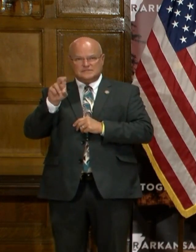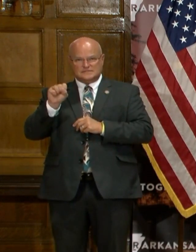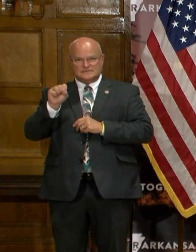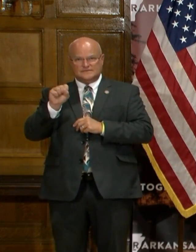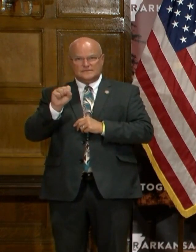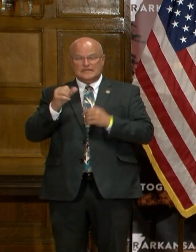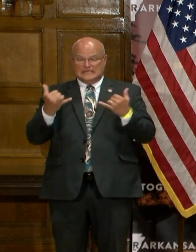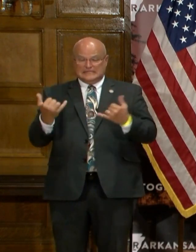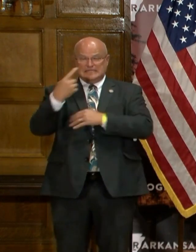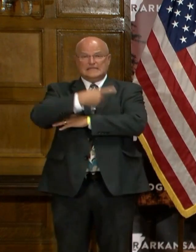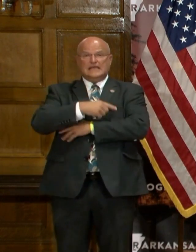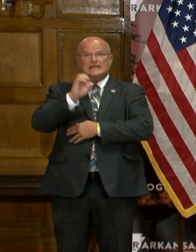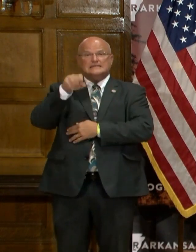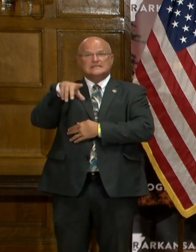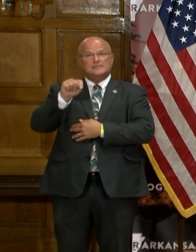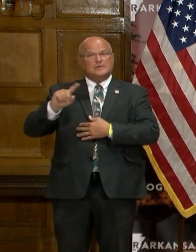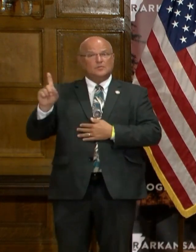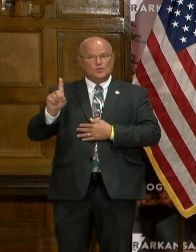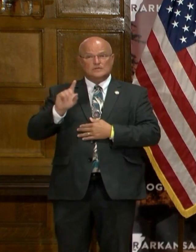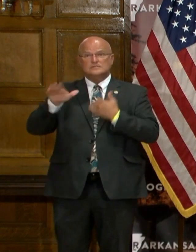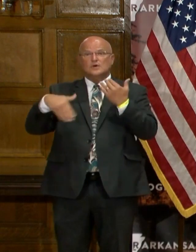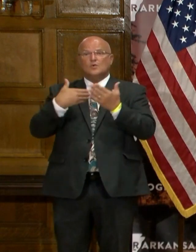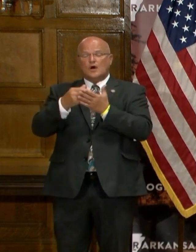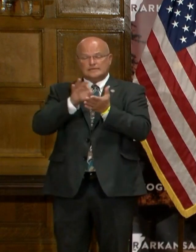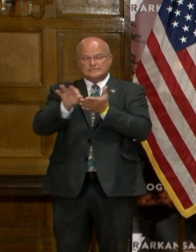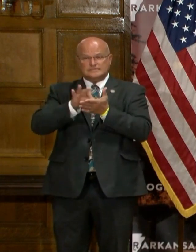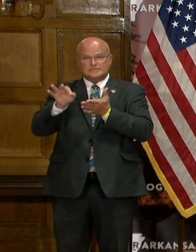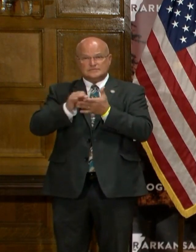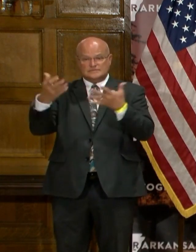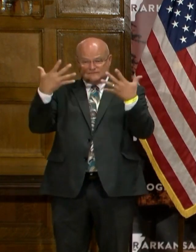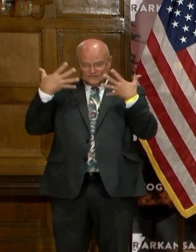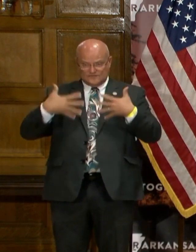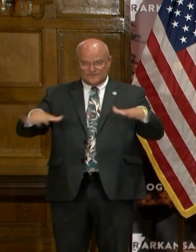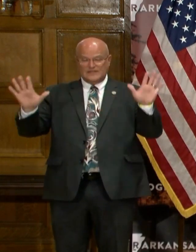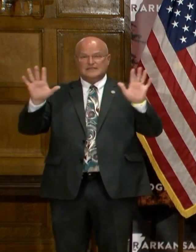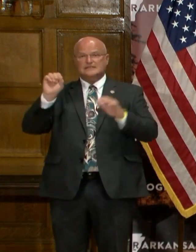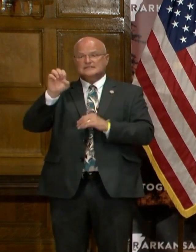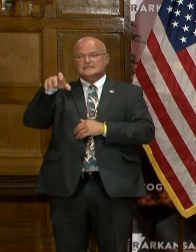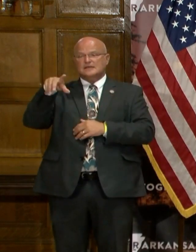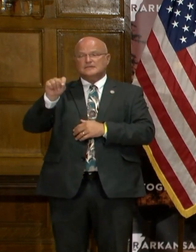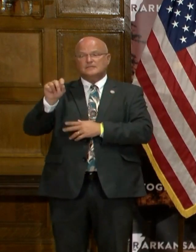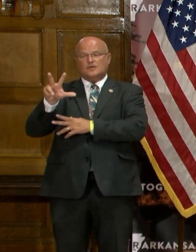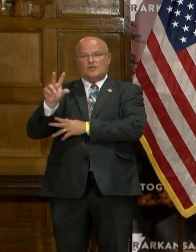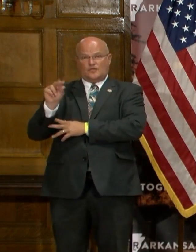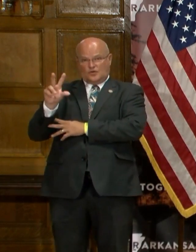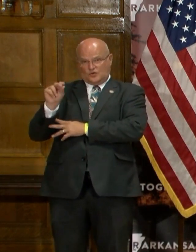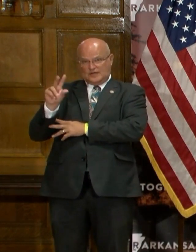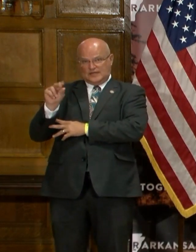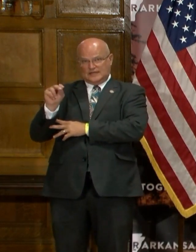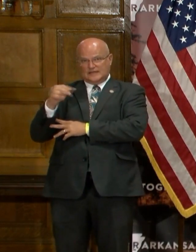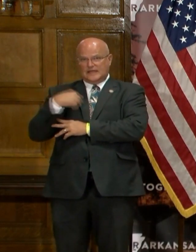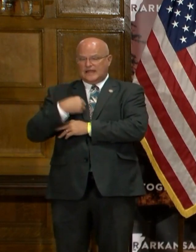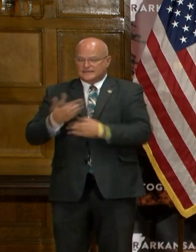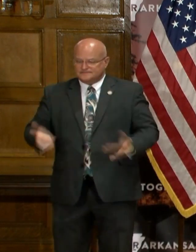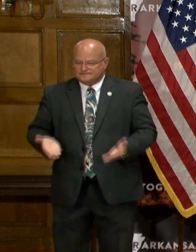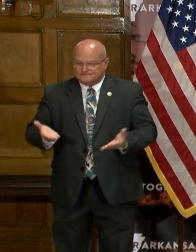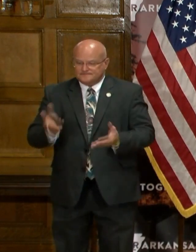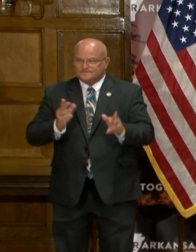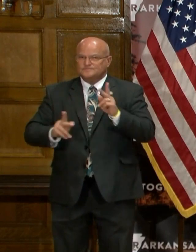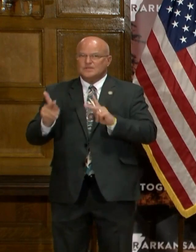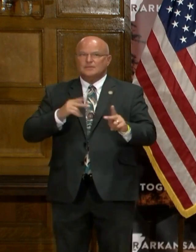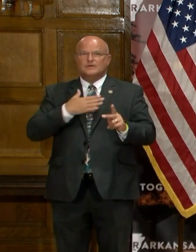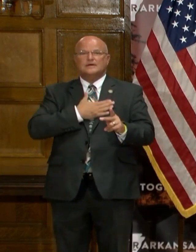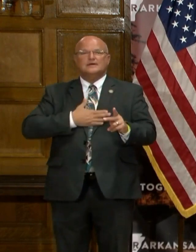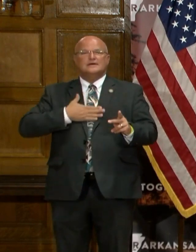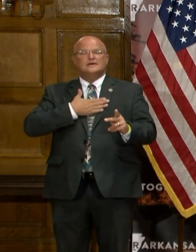and so all the census information has to be in by September 30th. And I want to encourage everyone